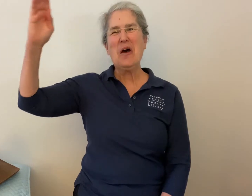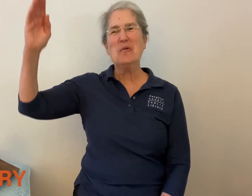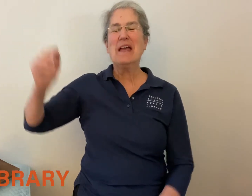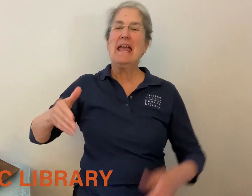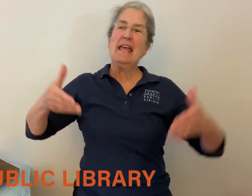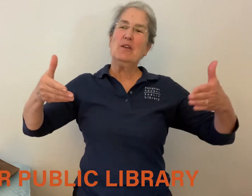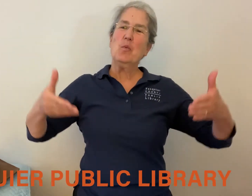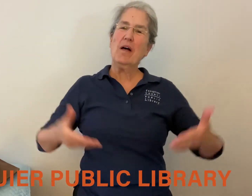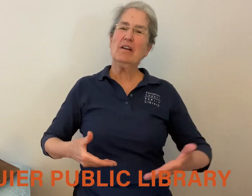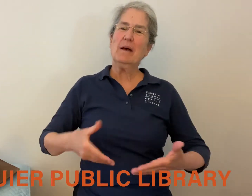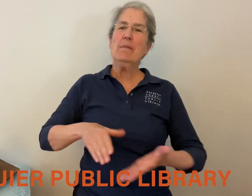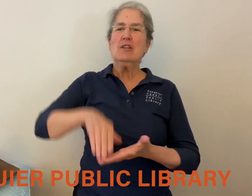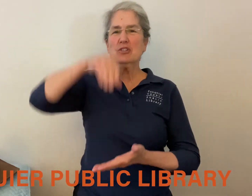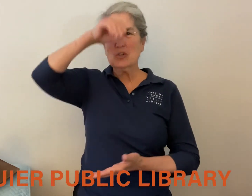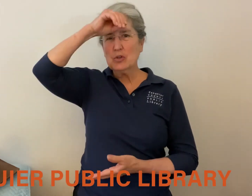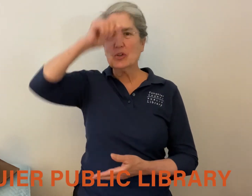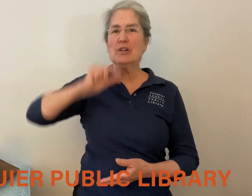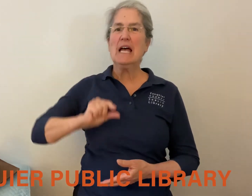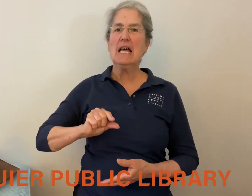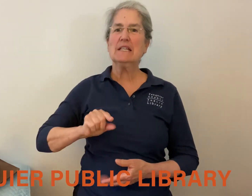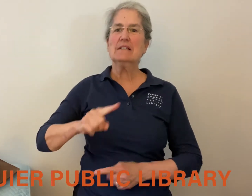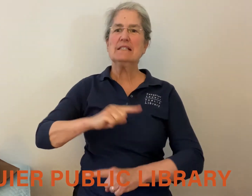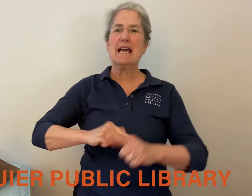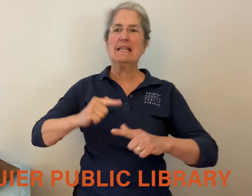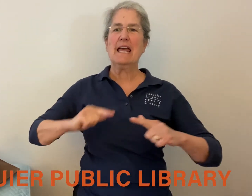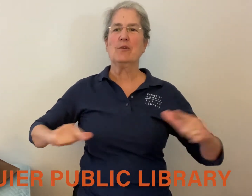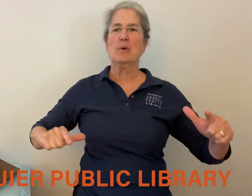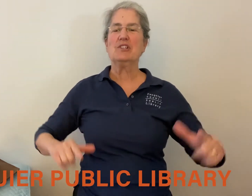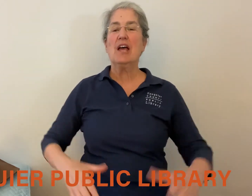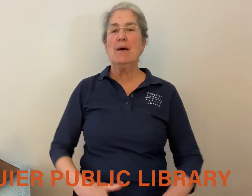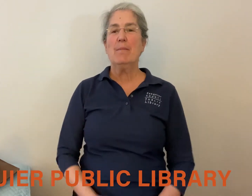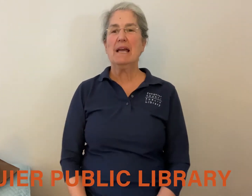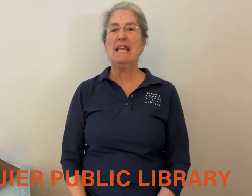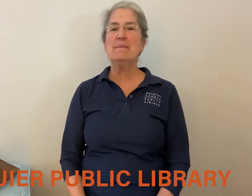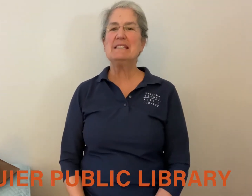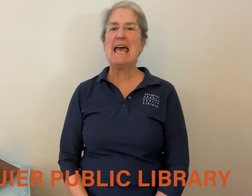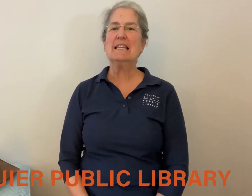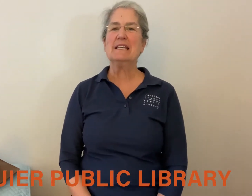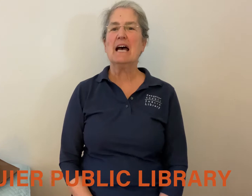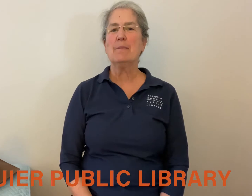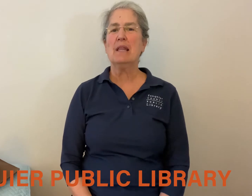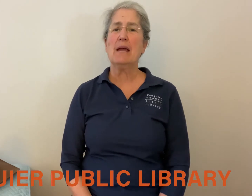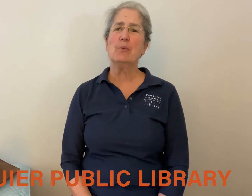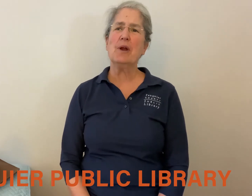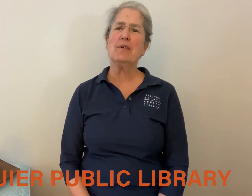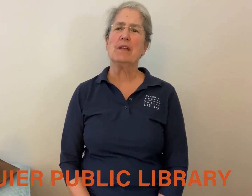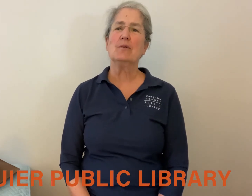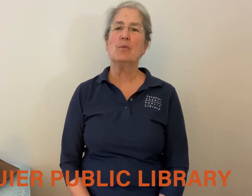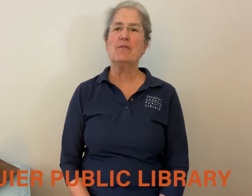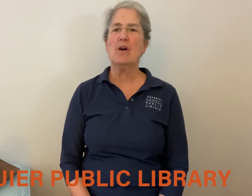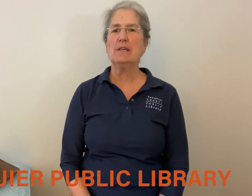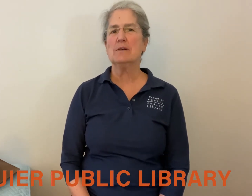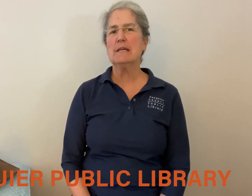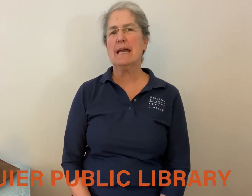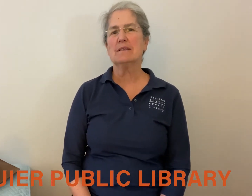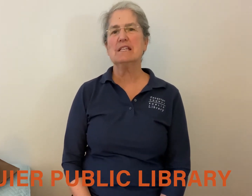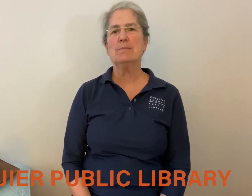Hello, and welcome to Learn a Little Sign Language. My name is Ellen. I'm a librarian with Fauquier County